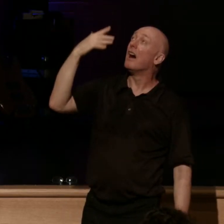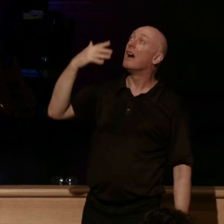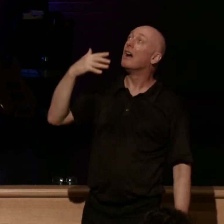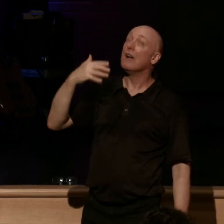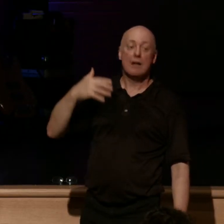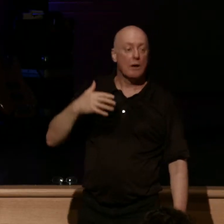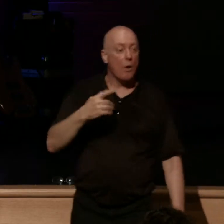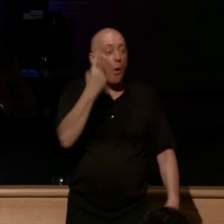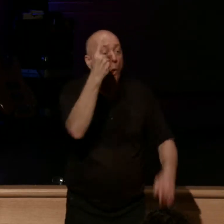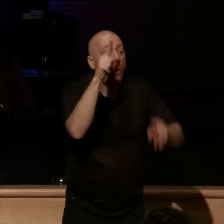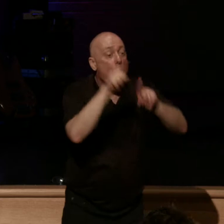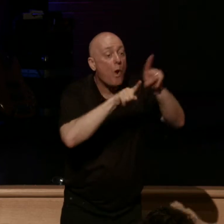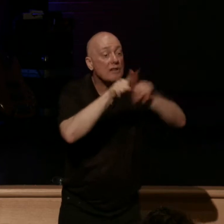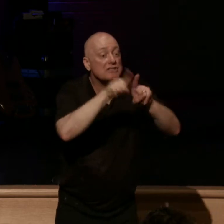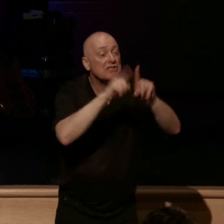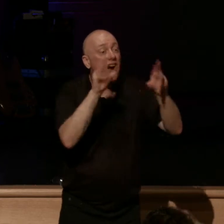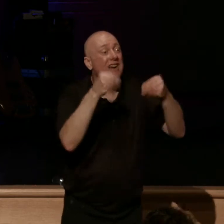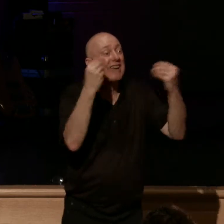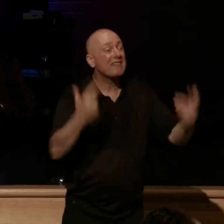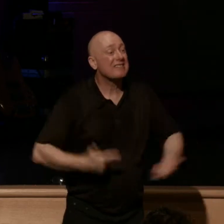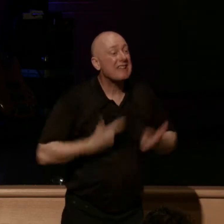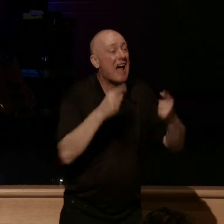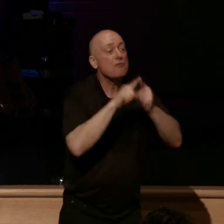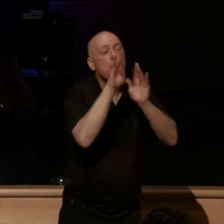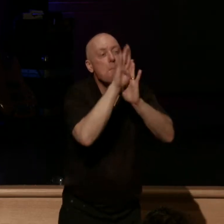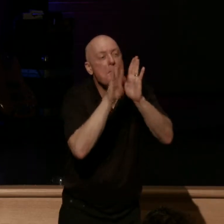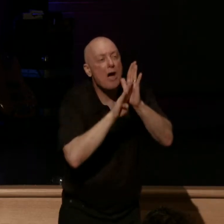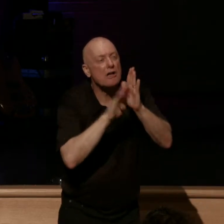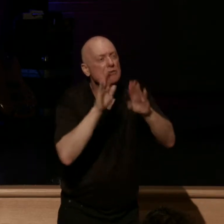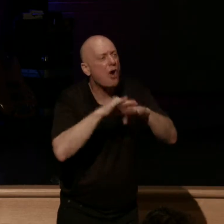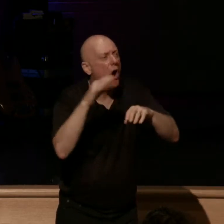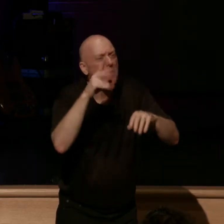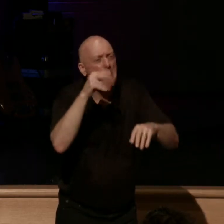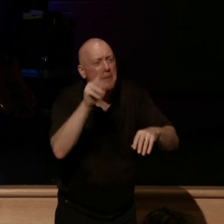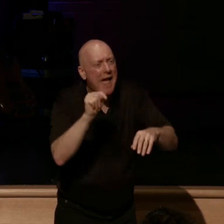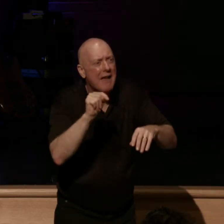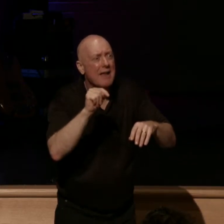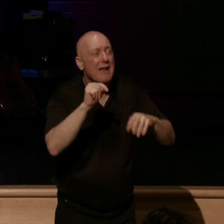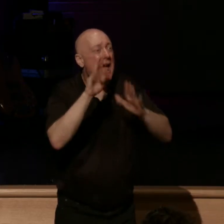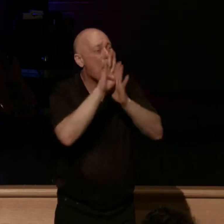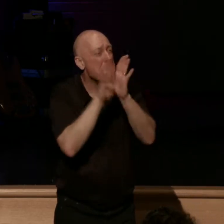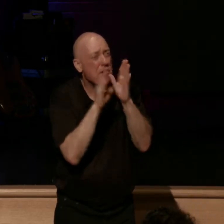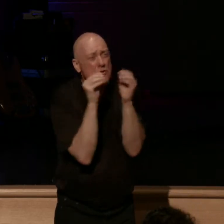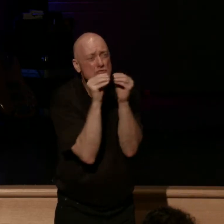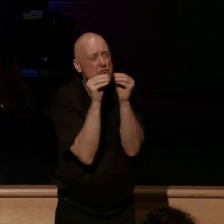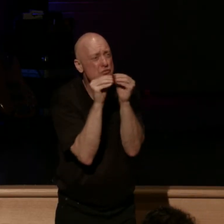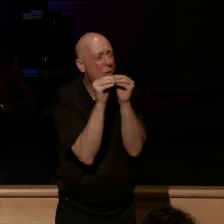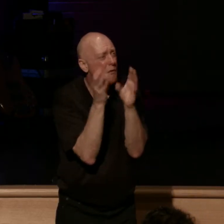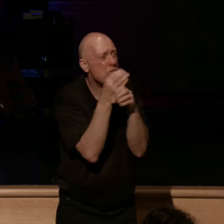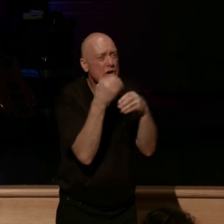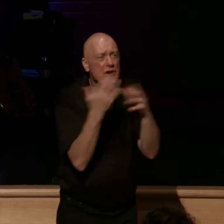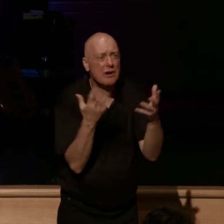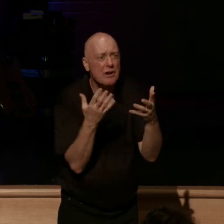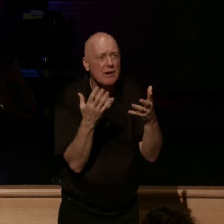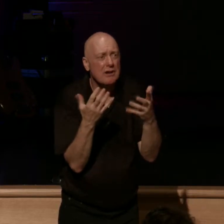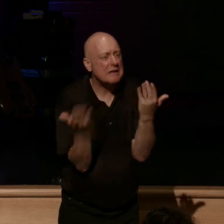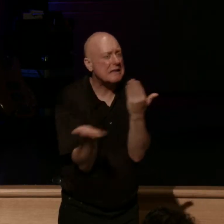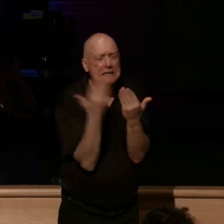star, gives life to billions on this planet and billions more aspects of creation